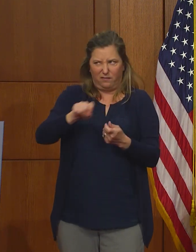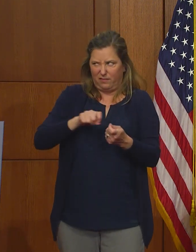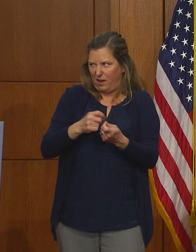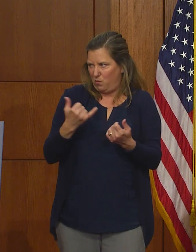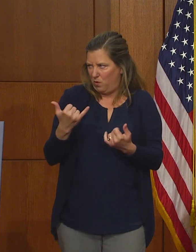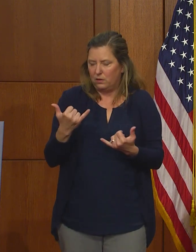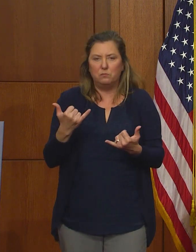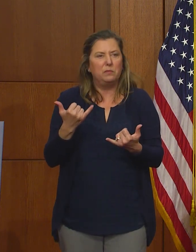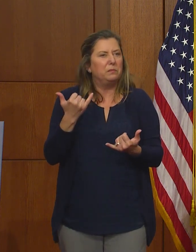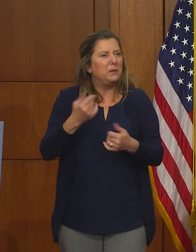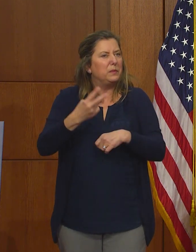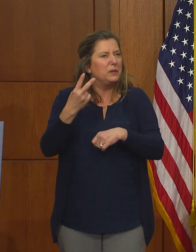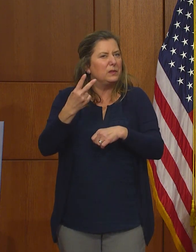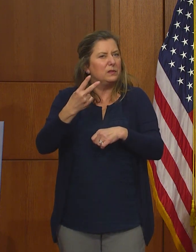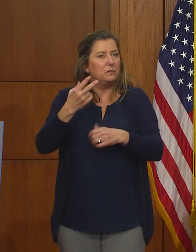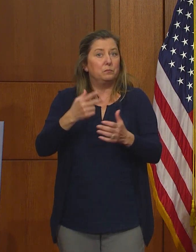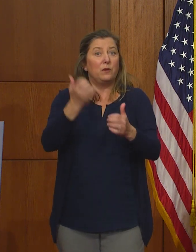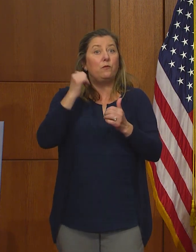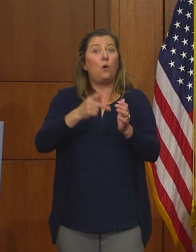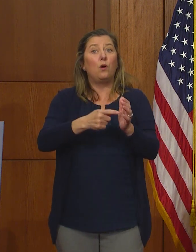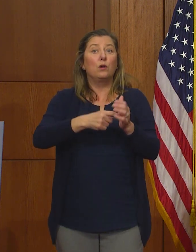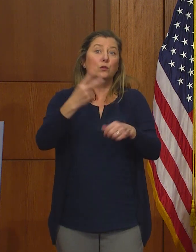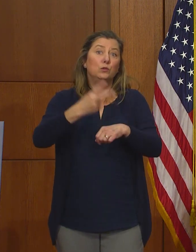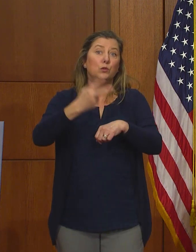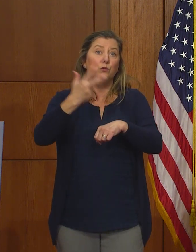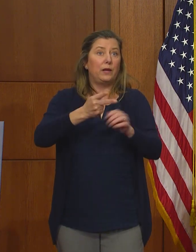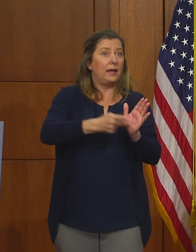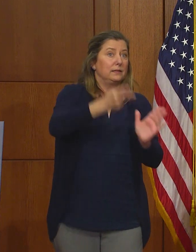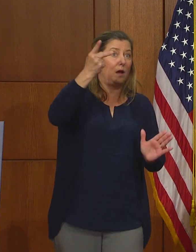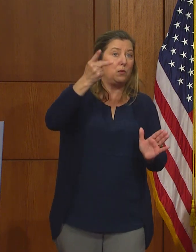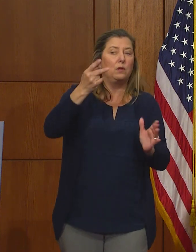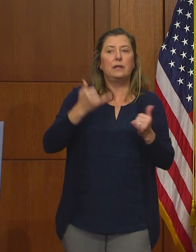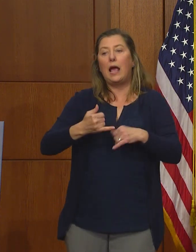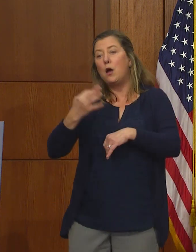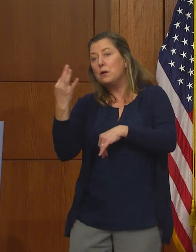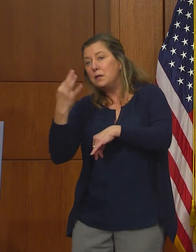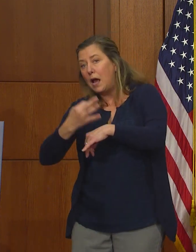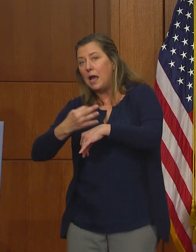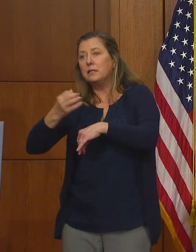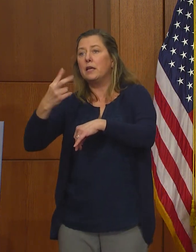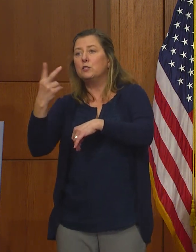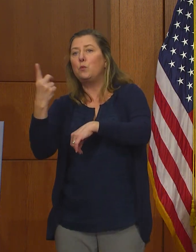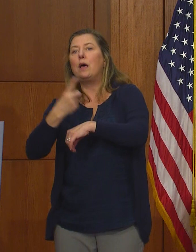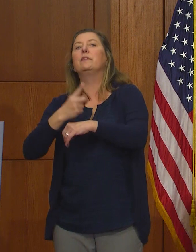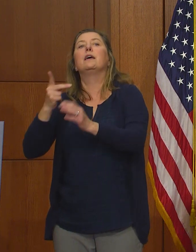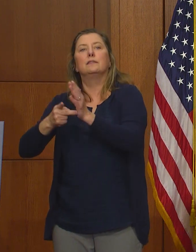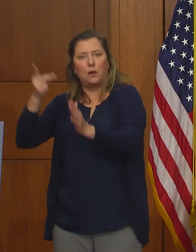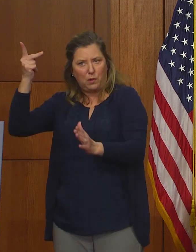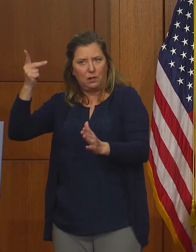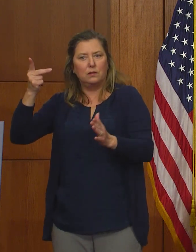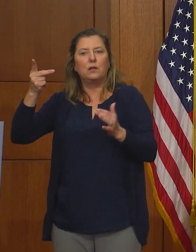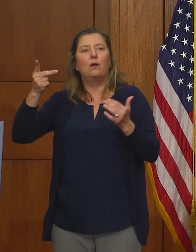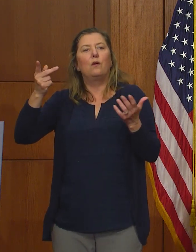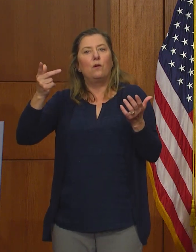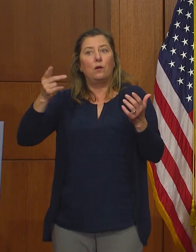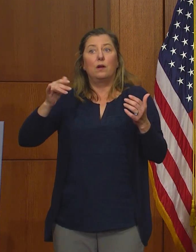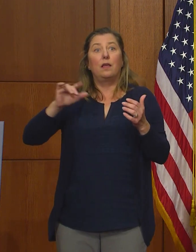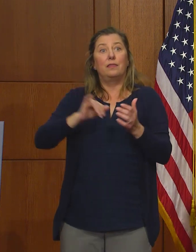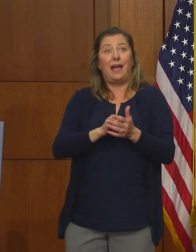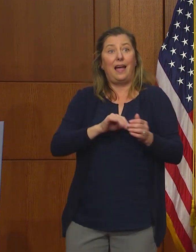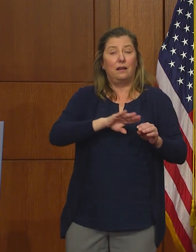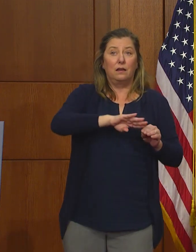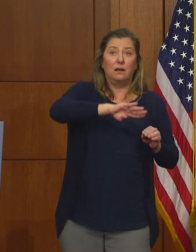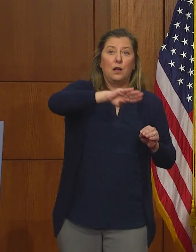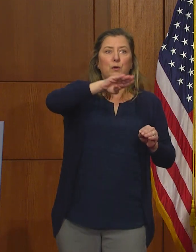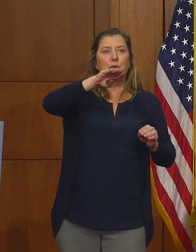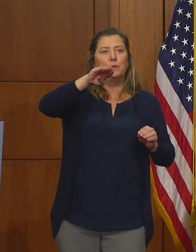but it was taking 2 or 3 days to double, and now it's like 9 to 12 days. So as we get farther out, as that curve has